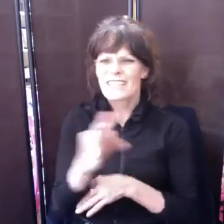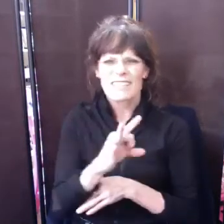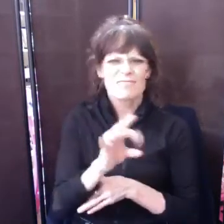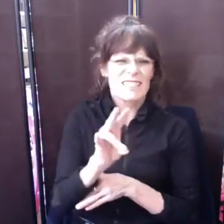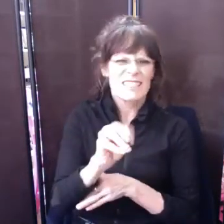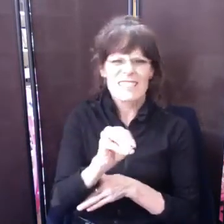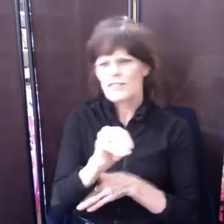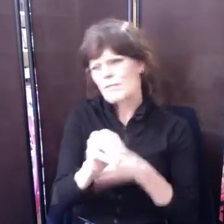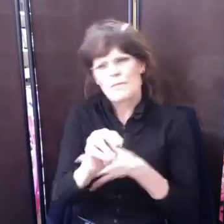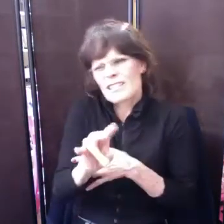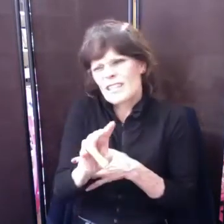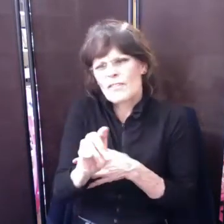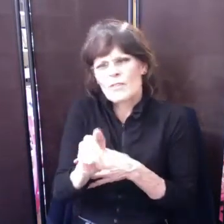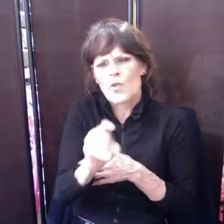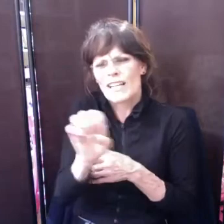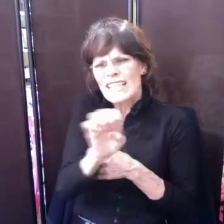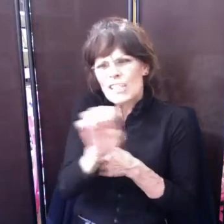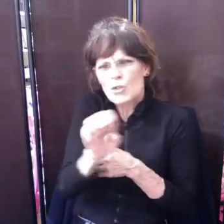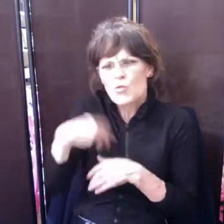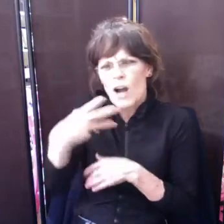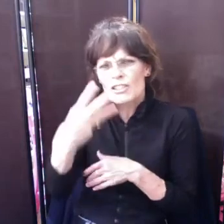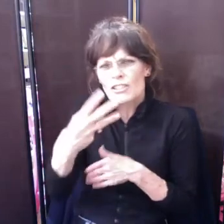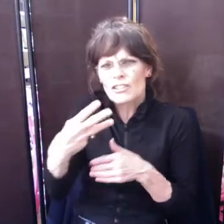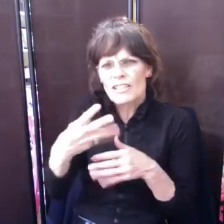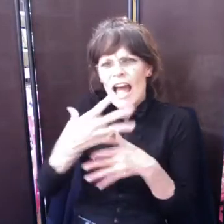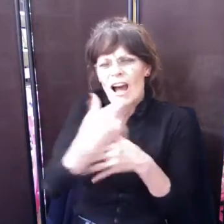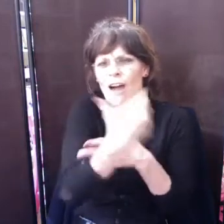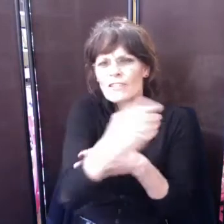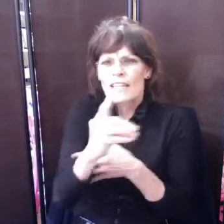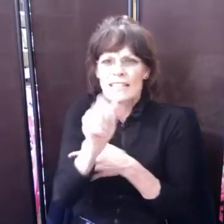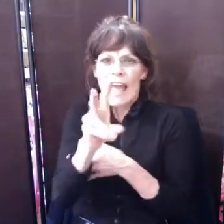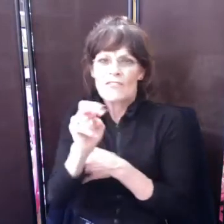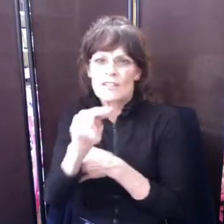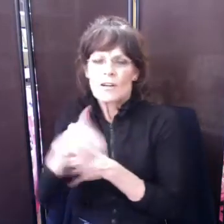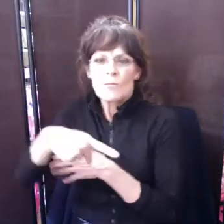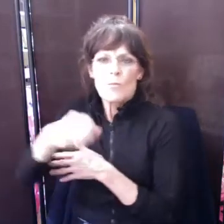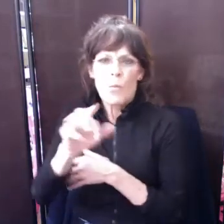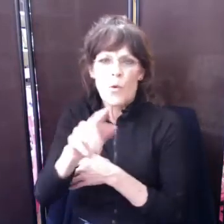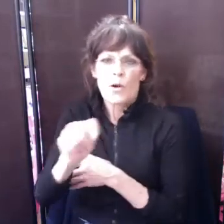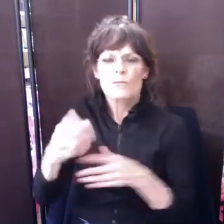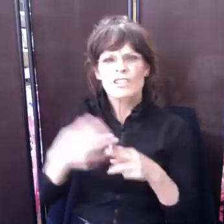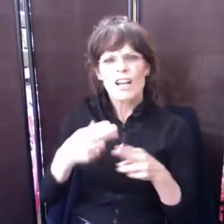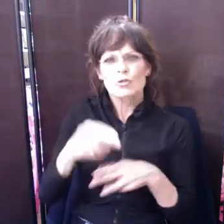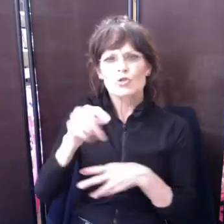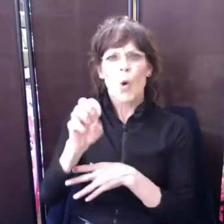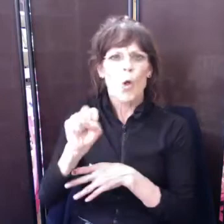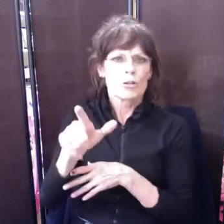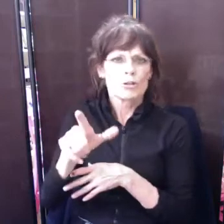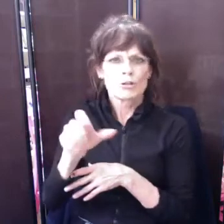eastern Washington, outside a little town called Davenport near Spokane. It was called Tolstoy Farm. I mean, the whole thing was insane, you